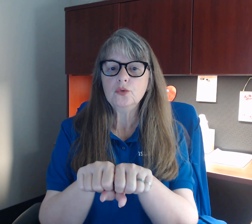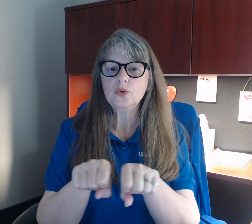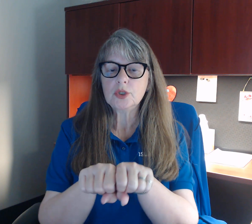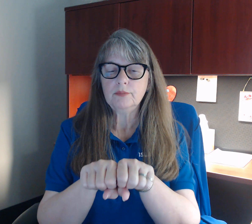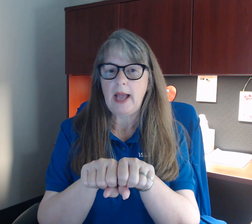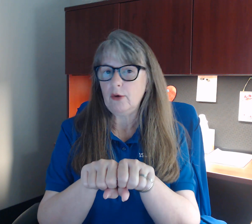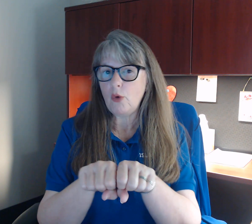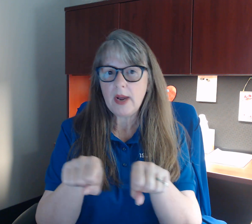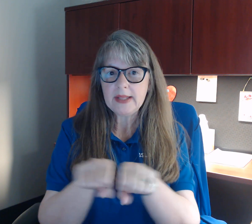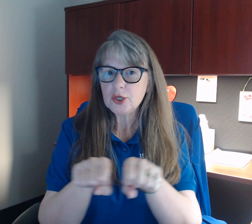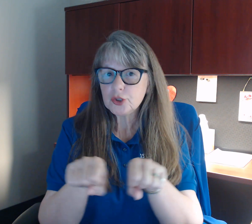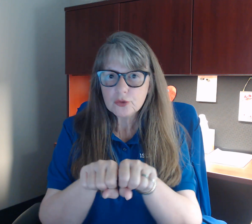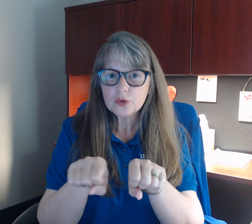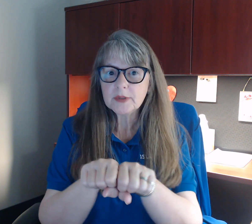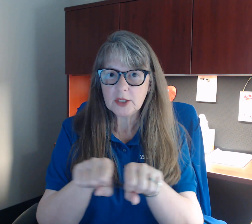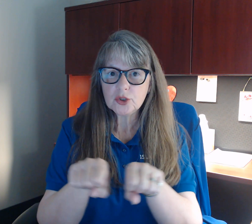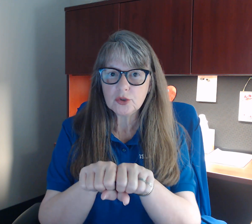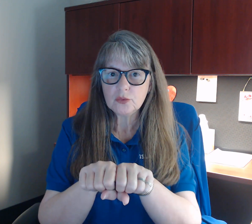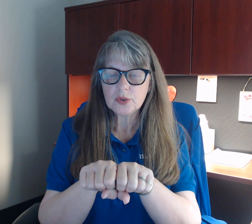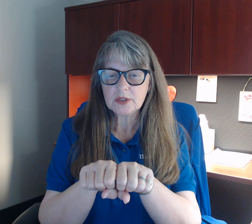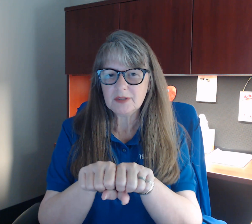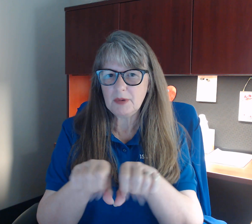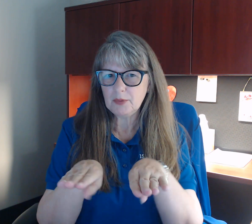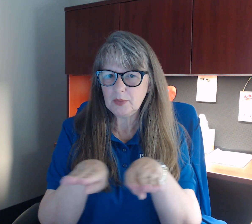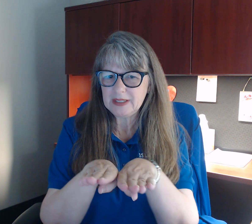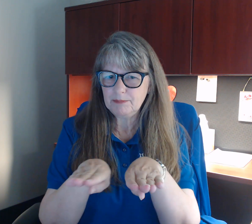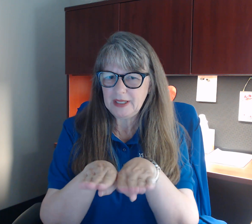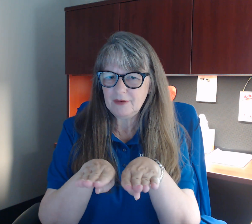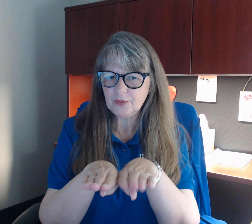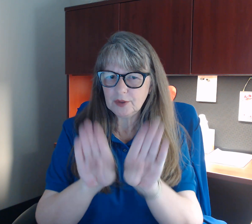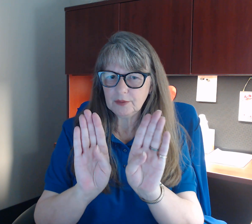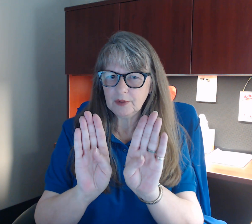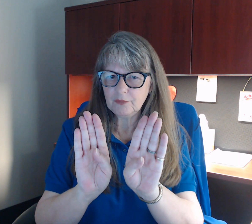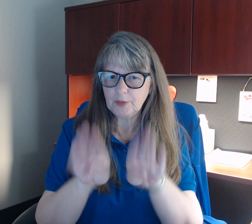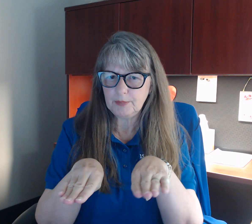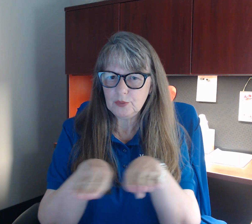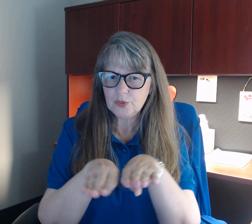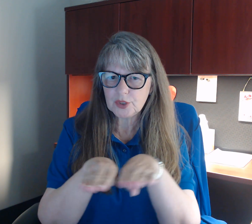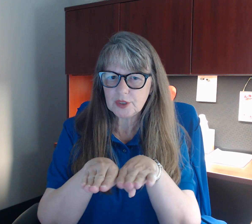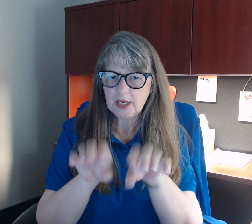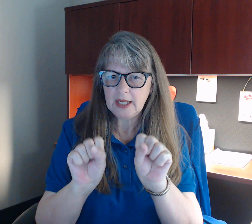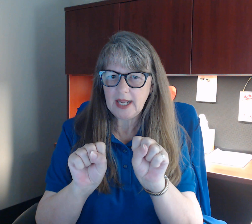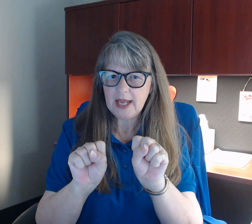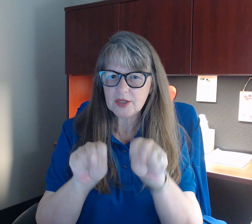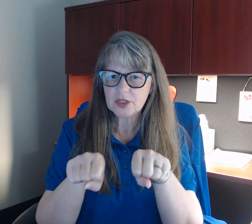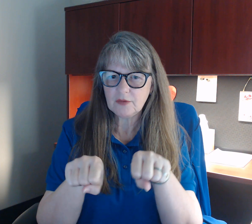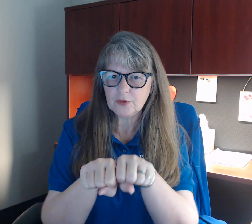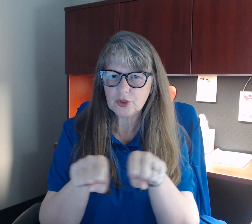Shoes. I don't know why that's shoes, but that's shoes. Remember, we did B for boots and S for